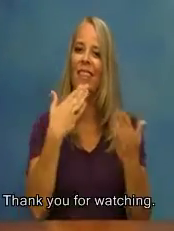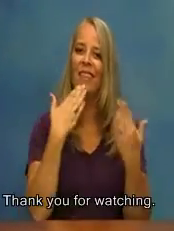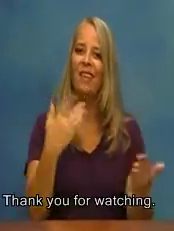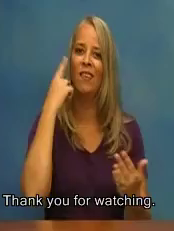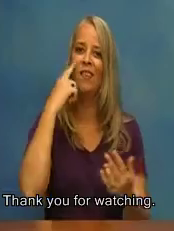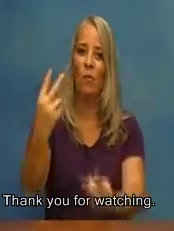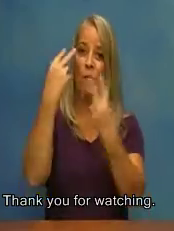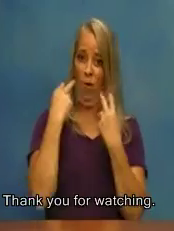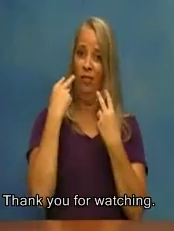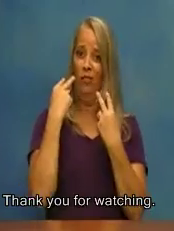Thank you for watching.